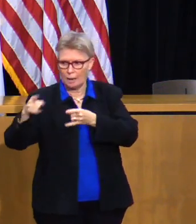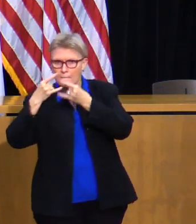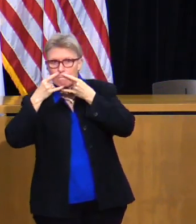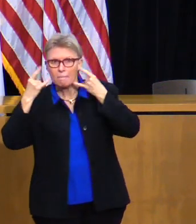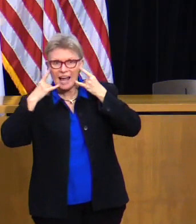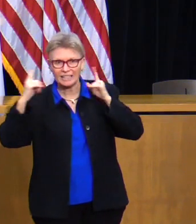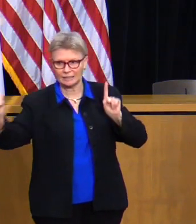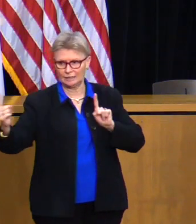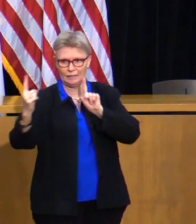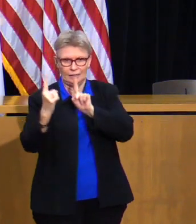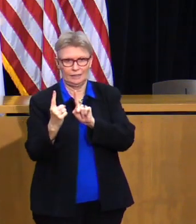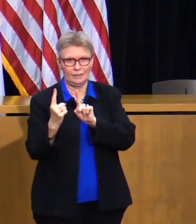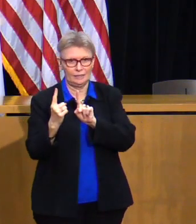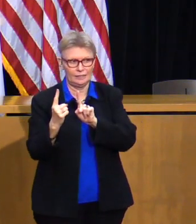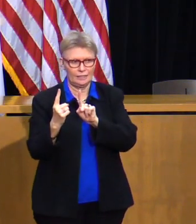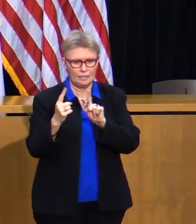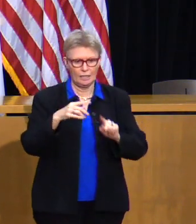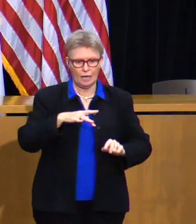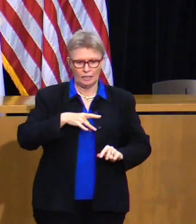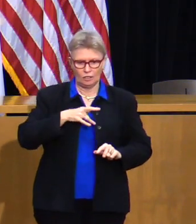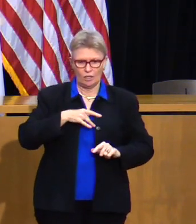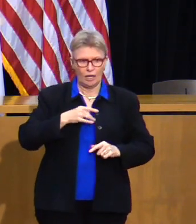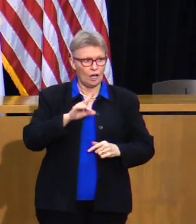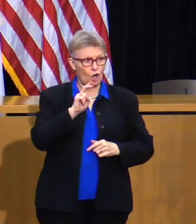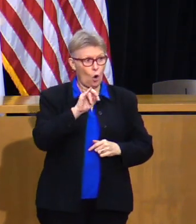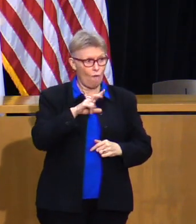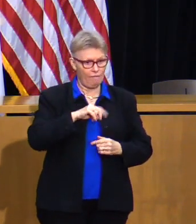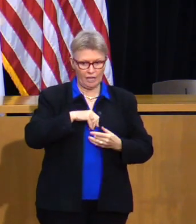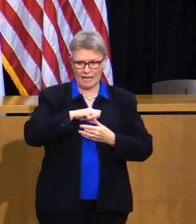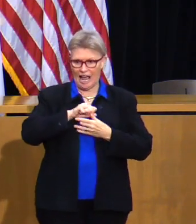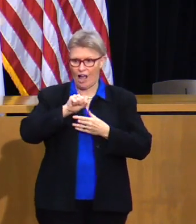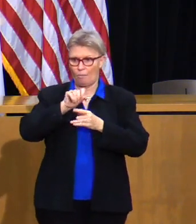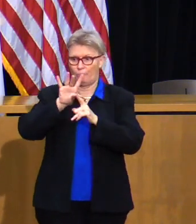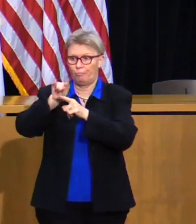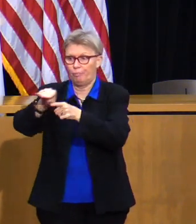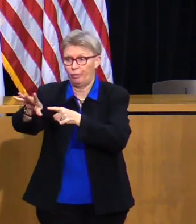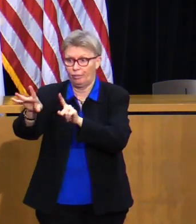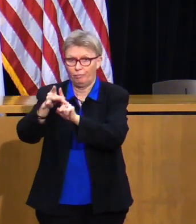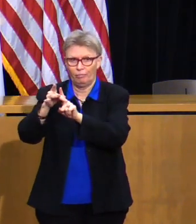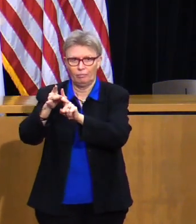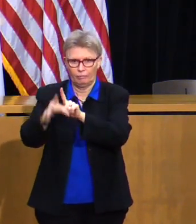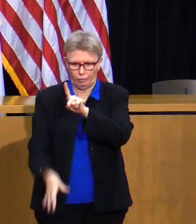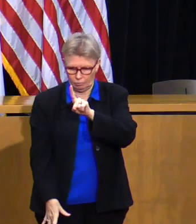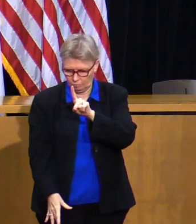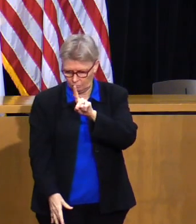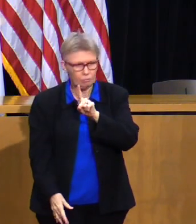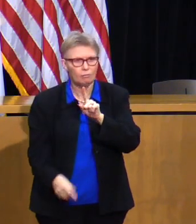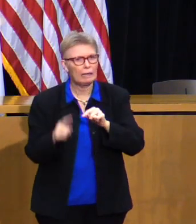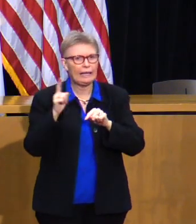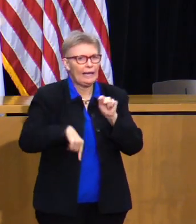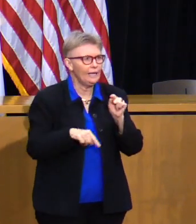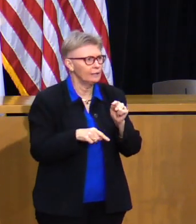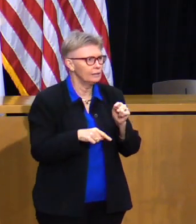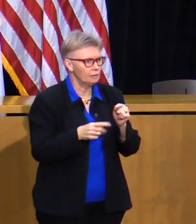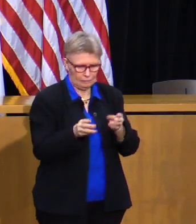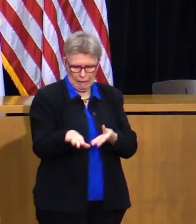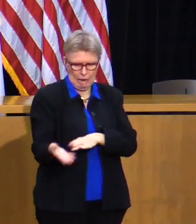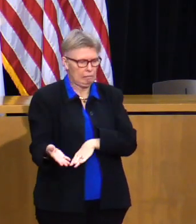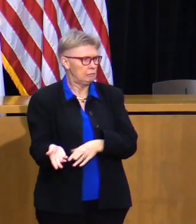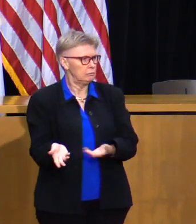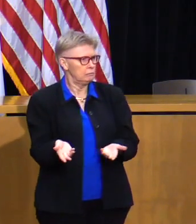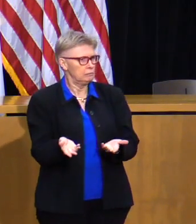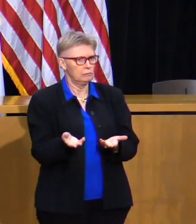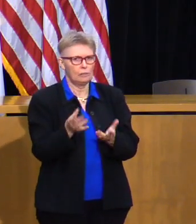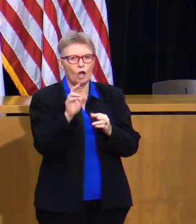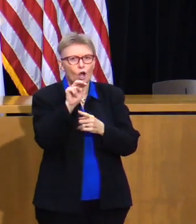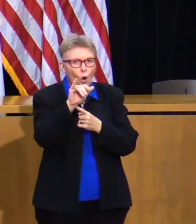profoundly small. And I guess I would say that, from my point of view, it is in some respects